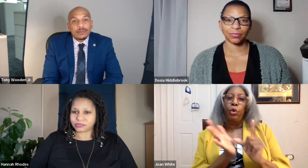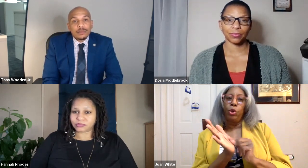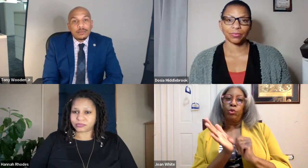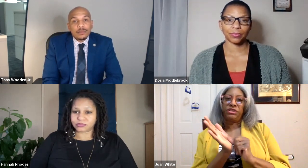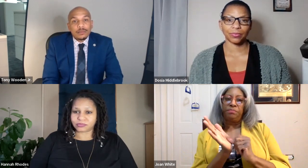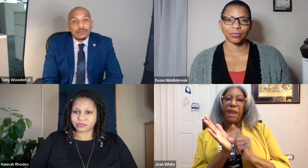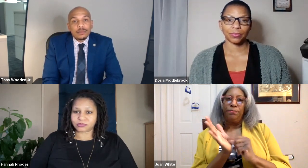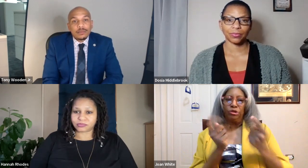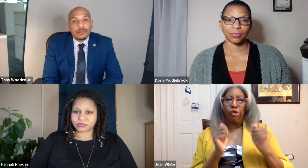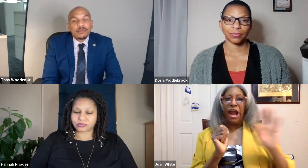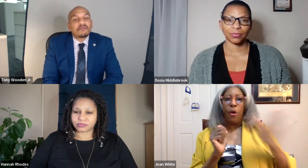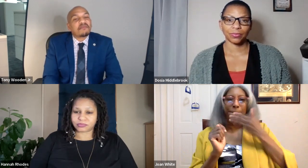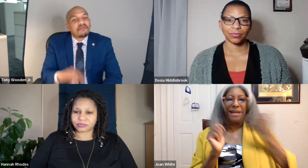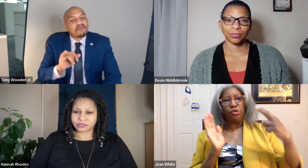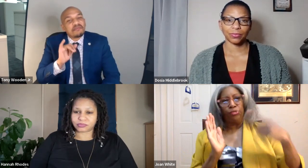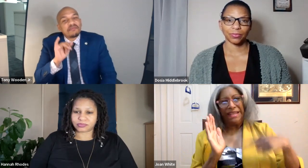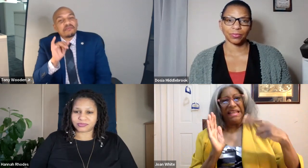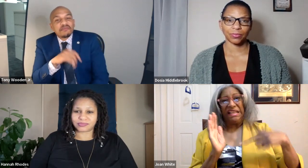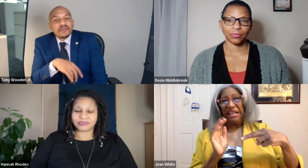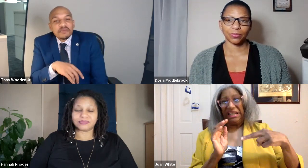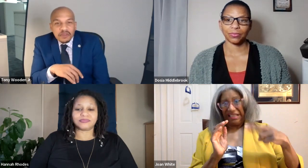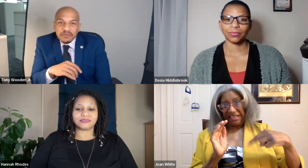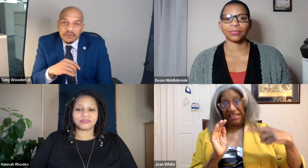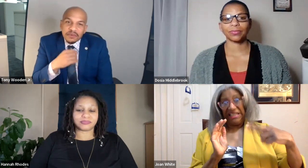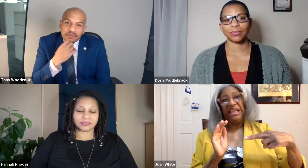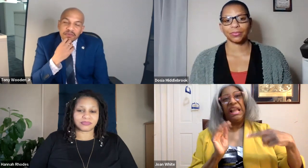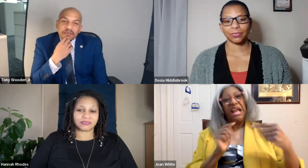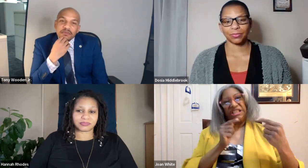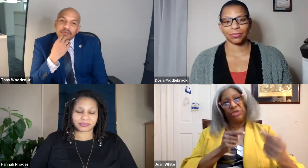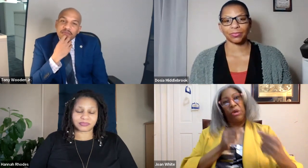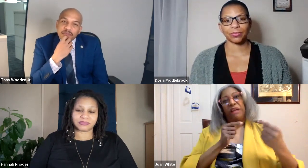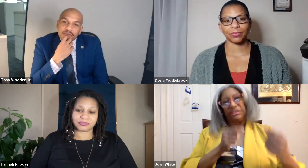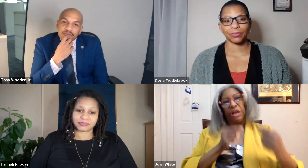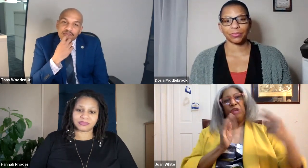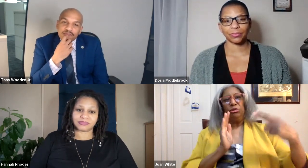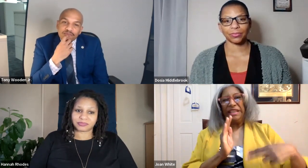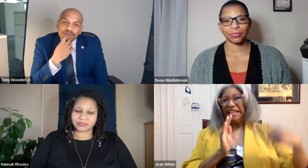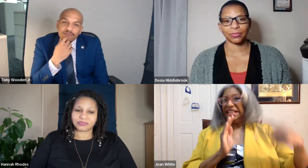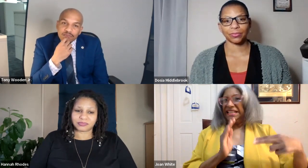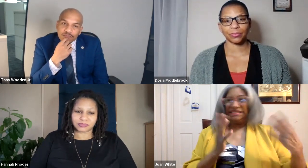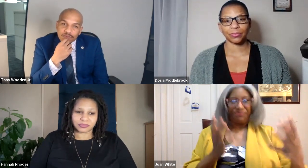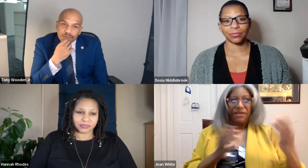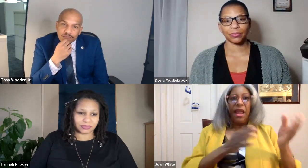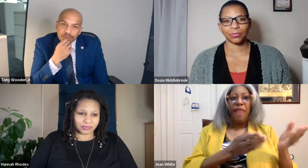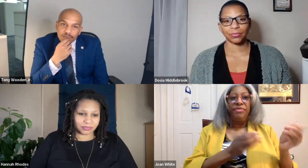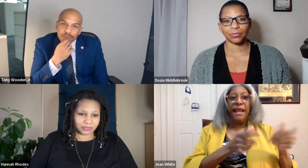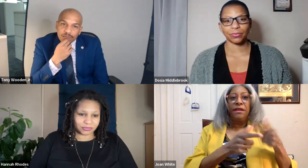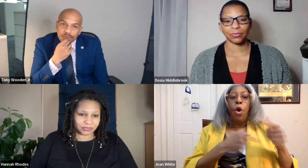obviously she was illiterate, but she learned by trying her best to read the newspaper. You can imagine that she struggled reading